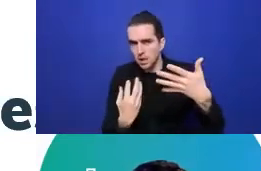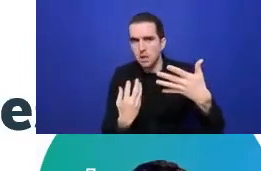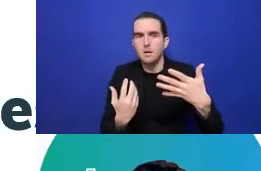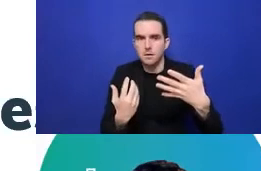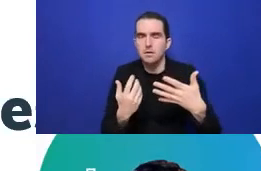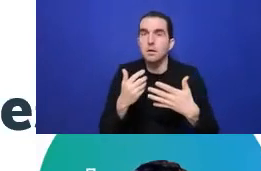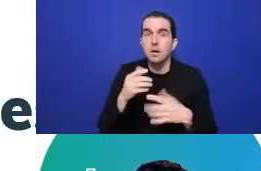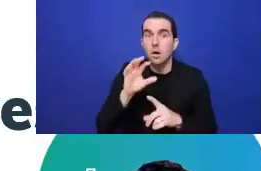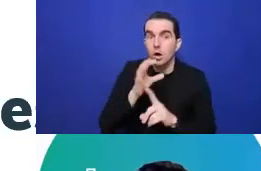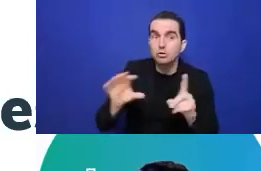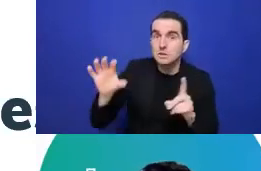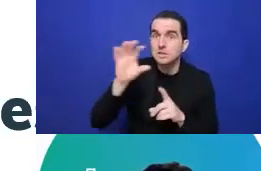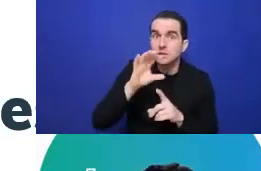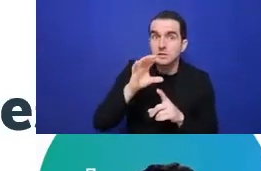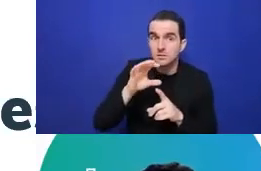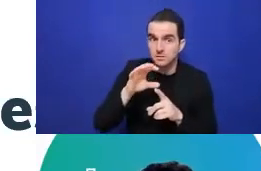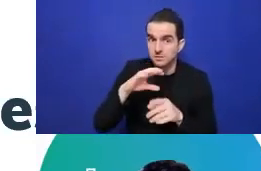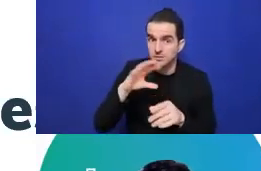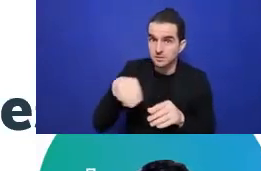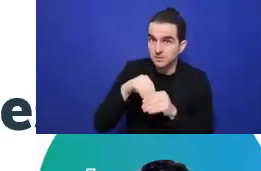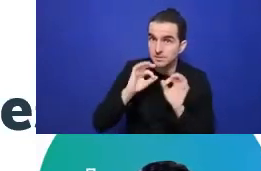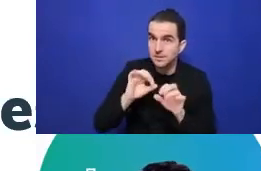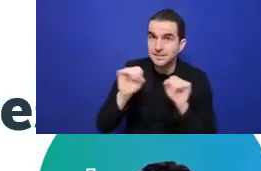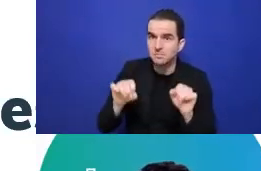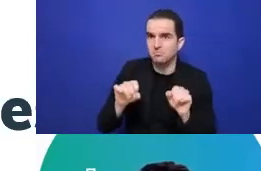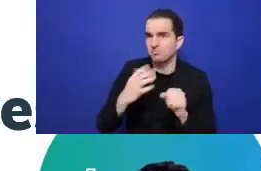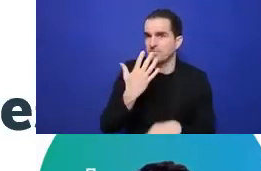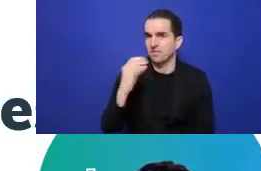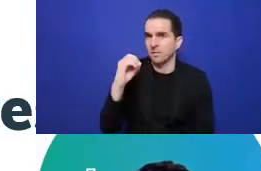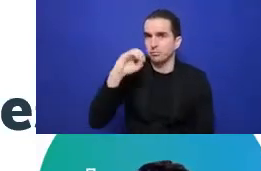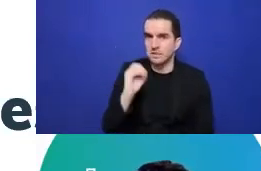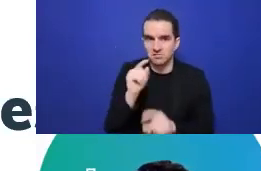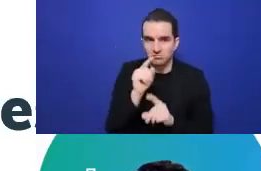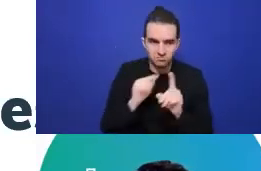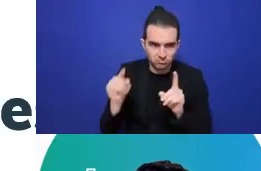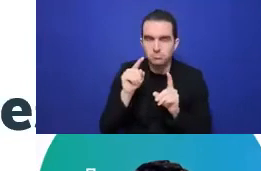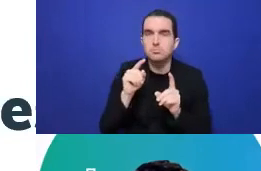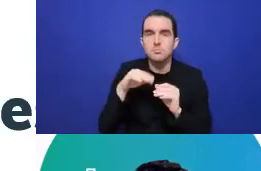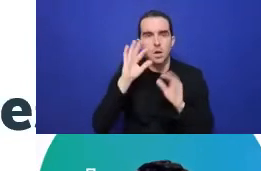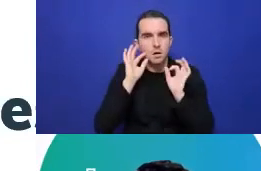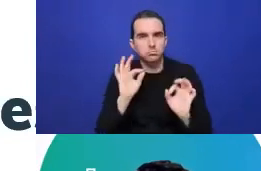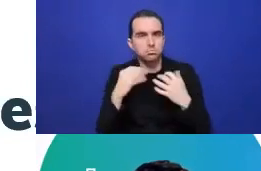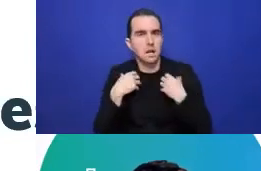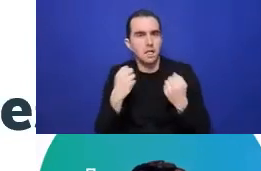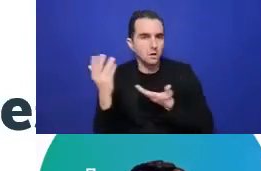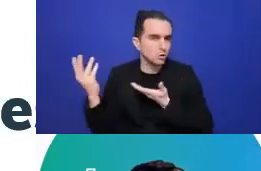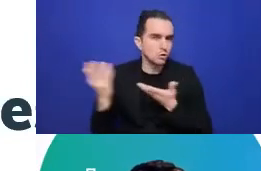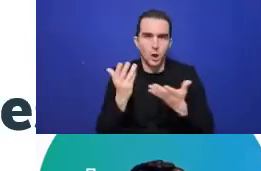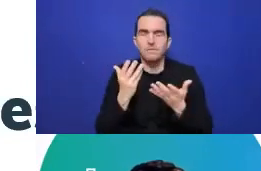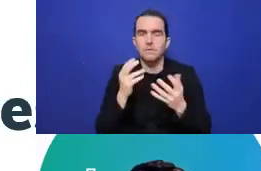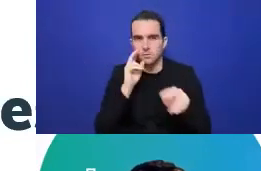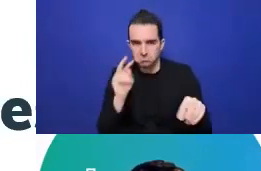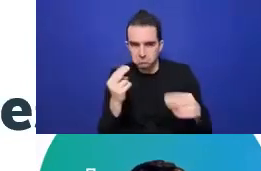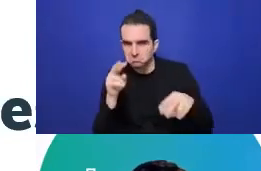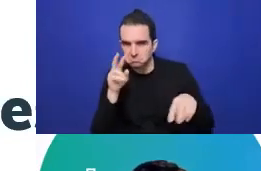comprehensive health service review. And then the 25% of the report review either